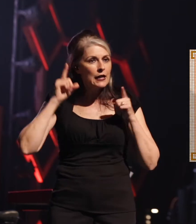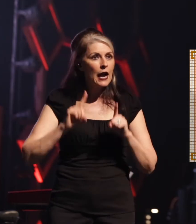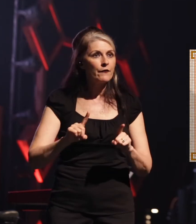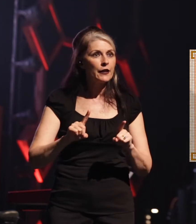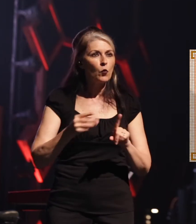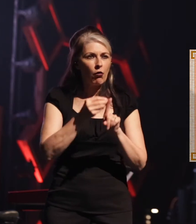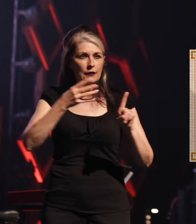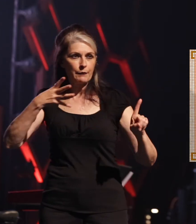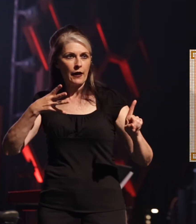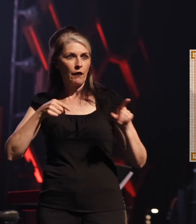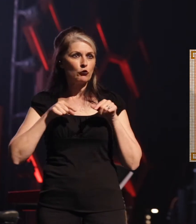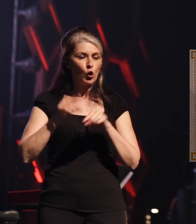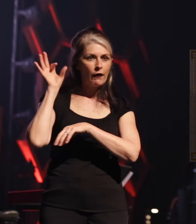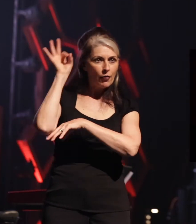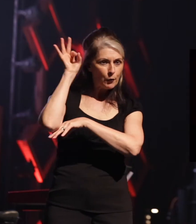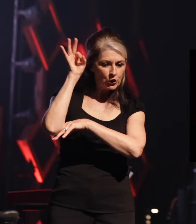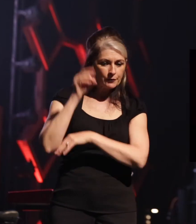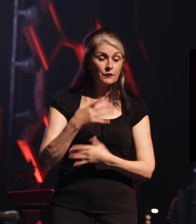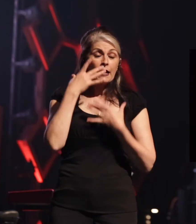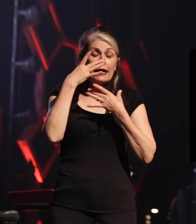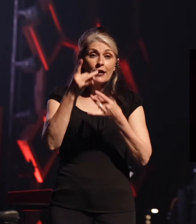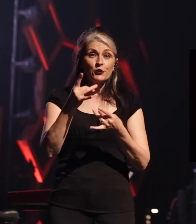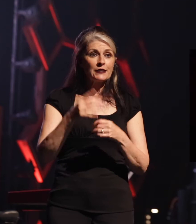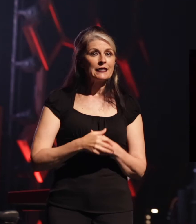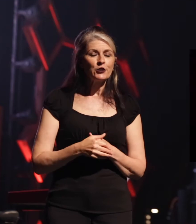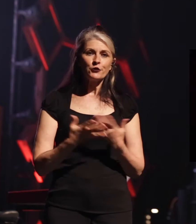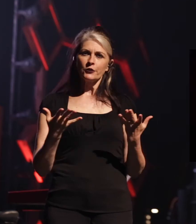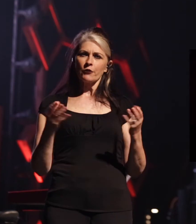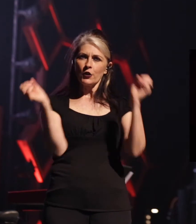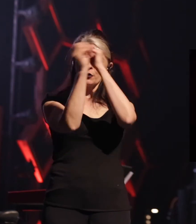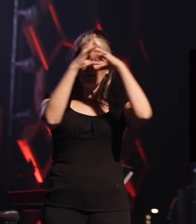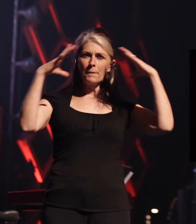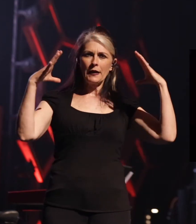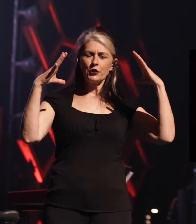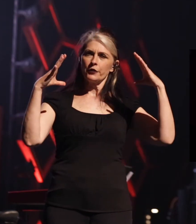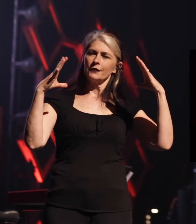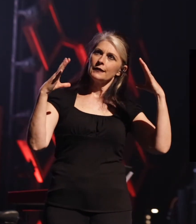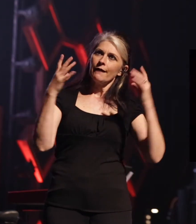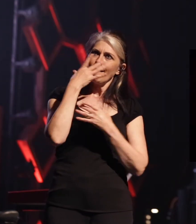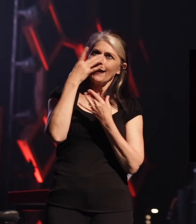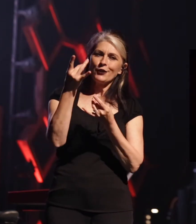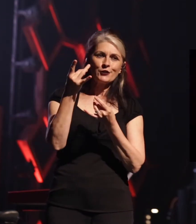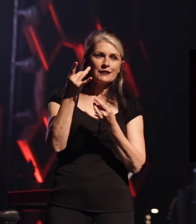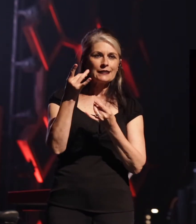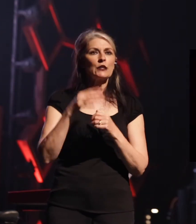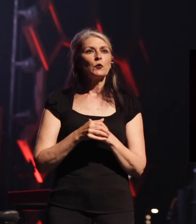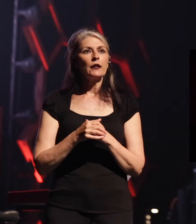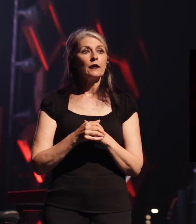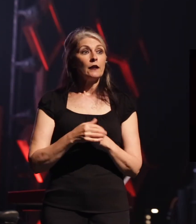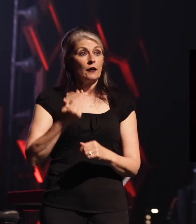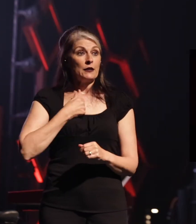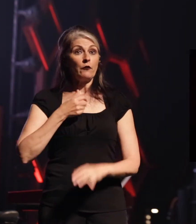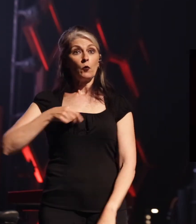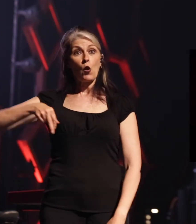But it was an interesting thing just even to try to picture it in our minds as we went and walked through it for those of you that were able